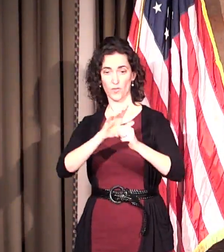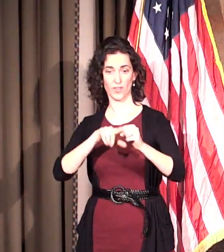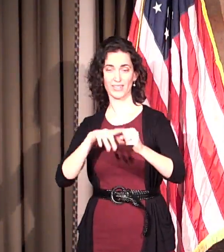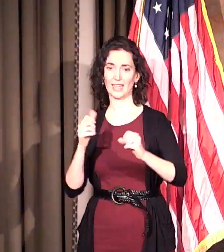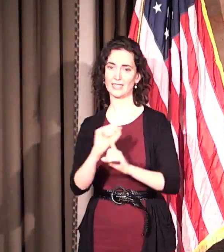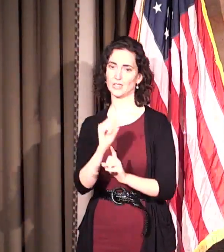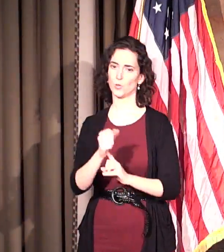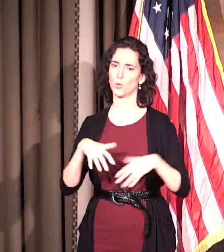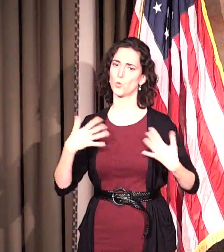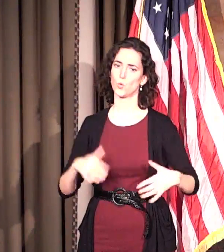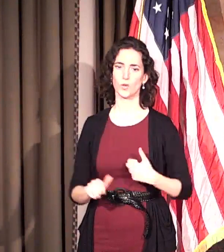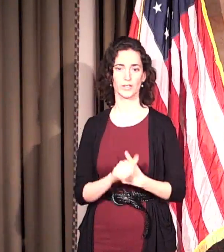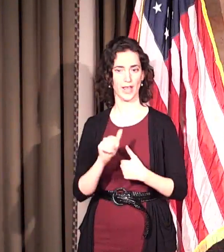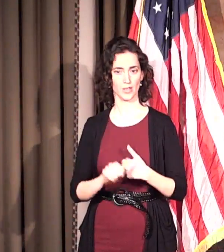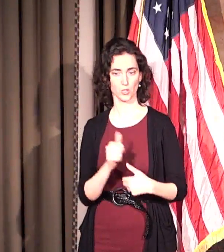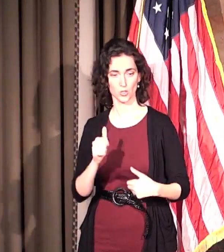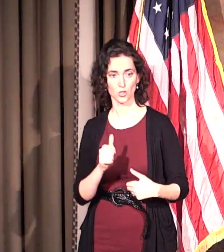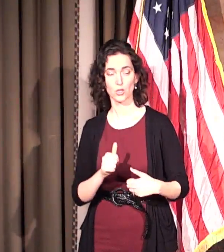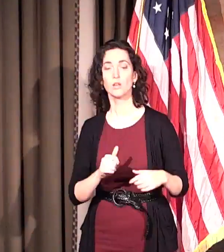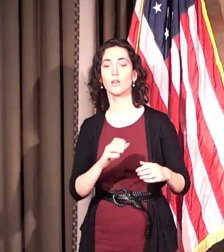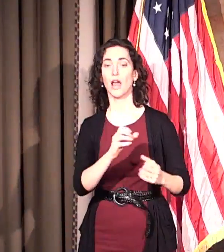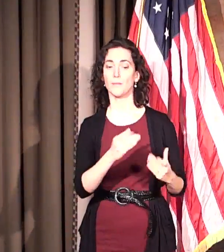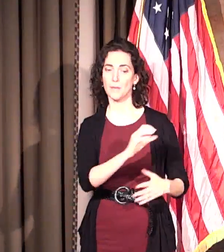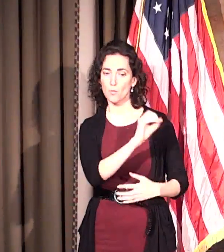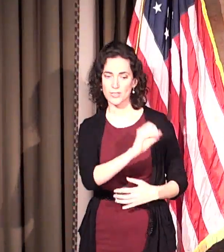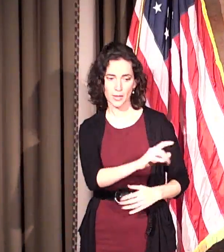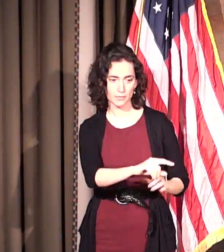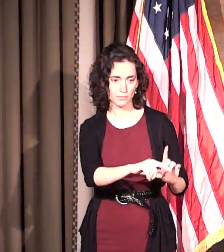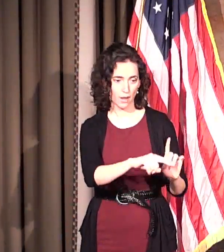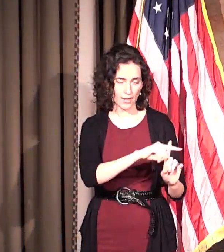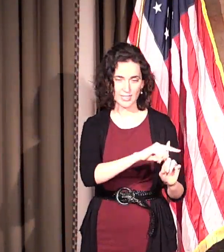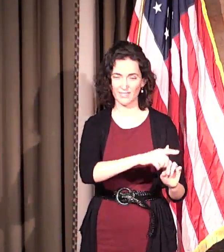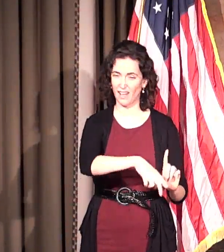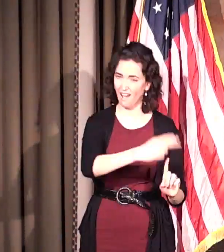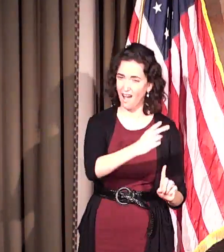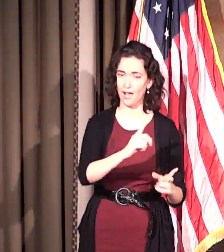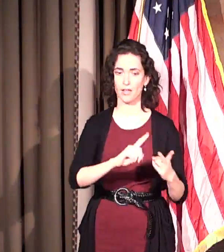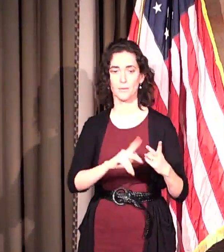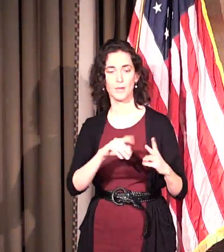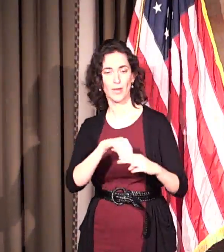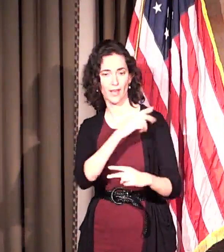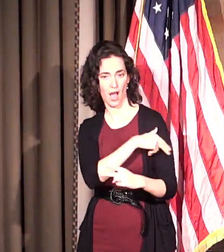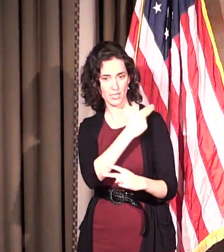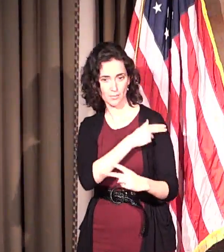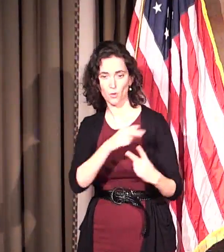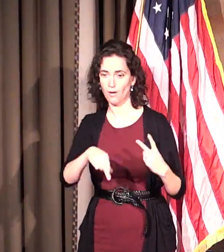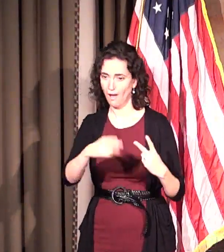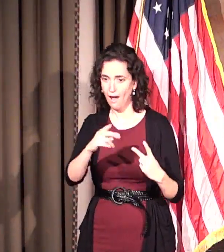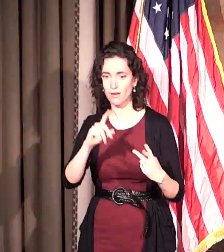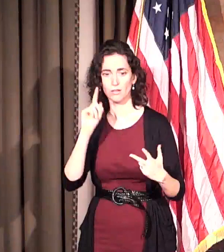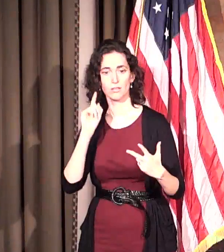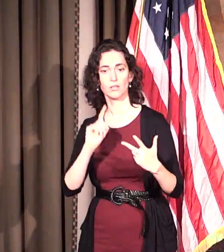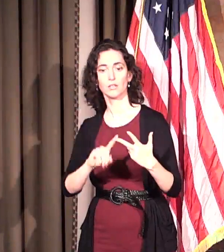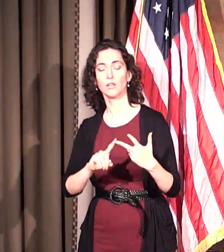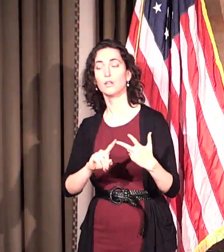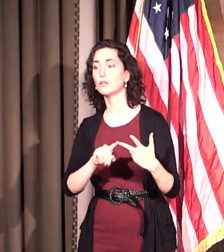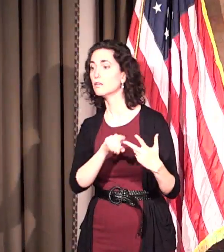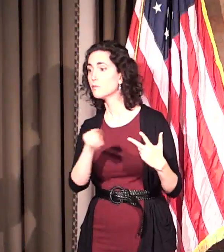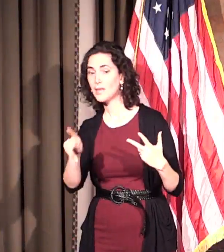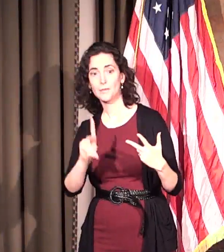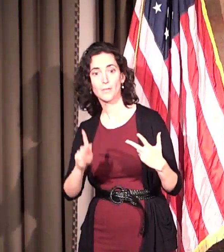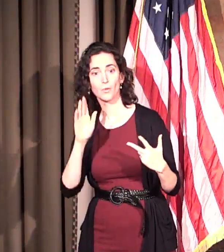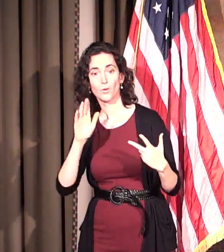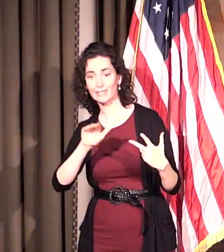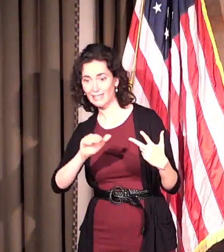are too high, percent positivity, cases, hospitalizations, and the lagging indicator is deaths. And that's why